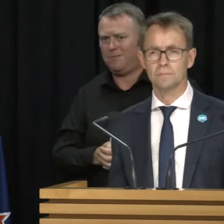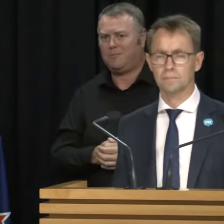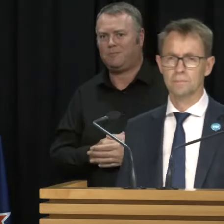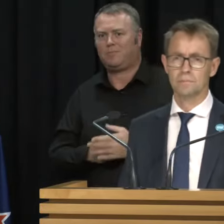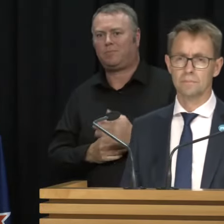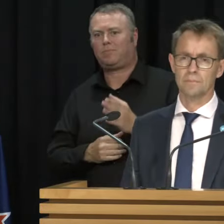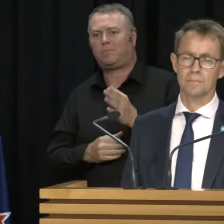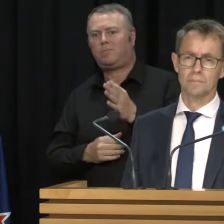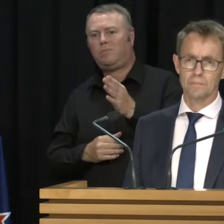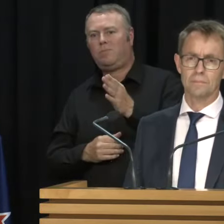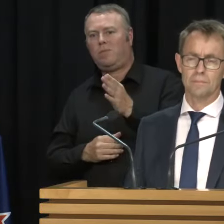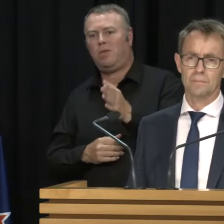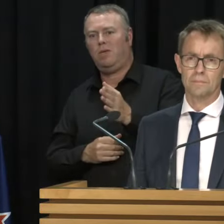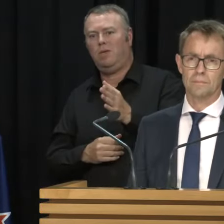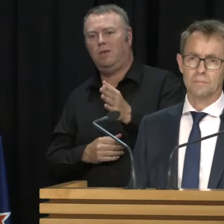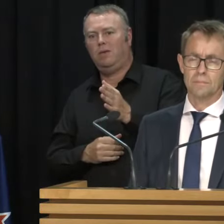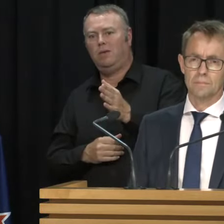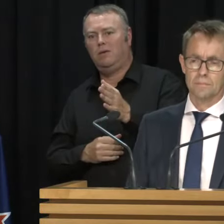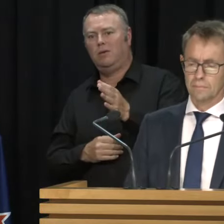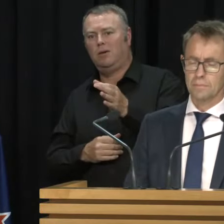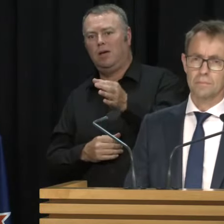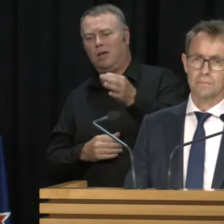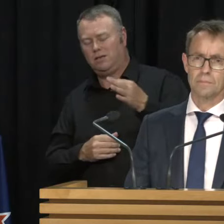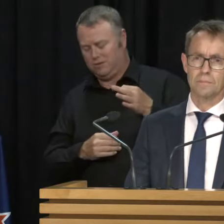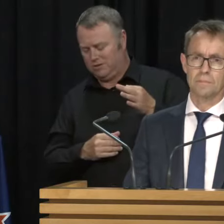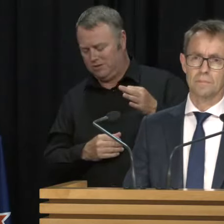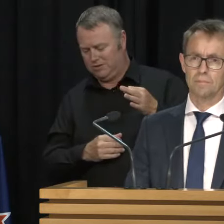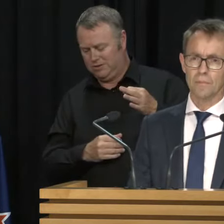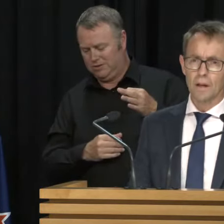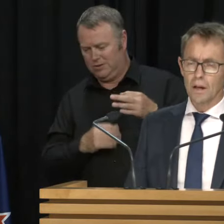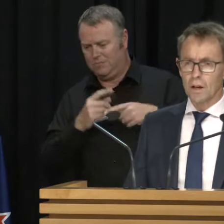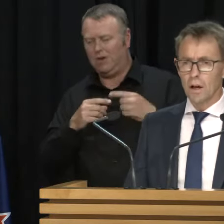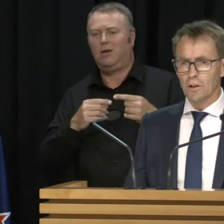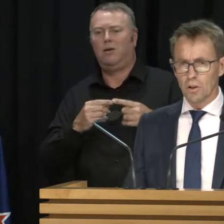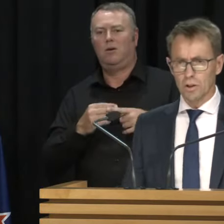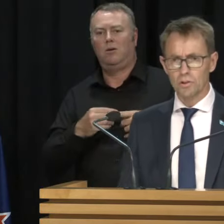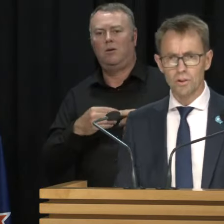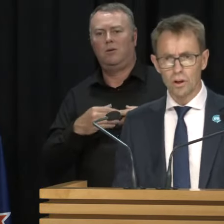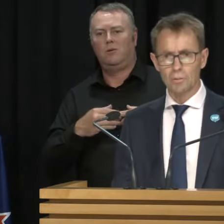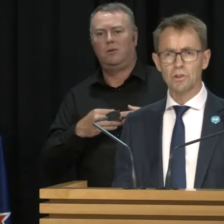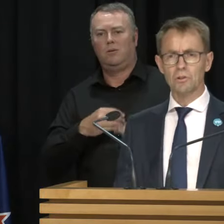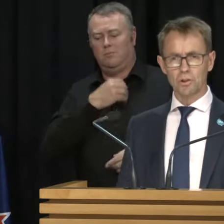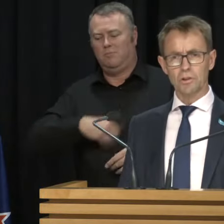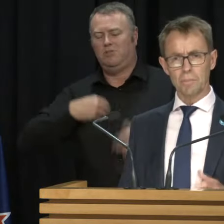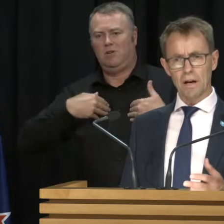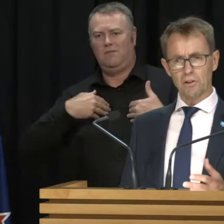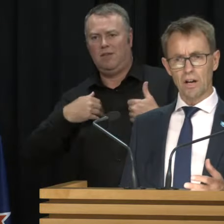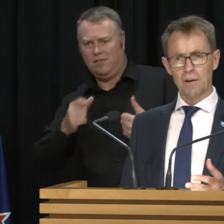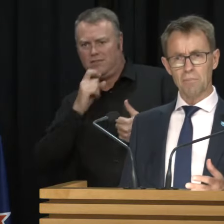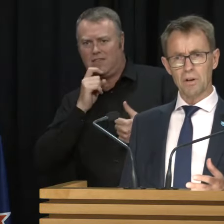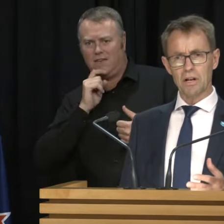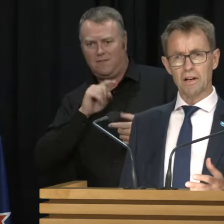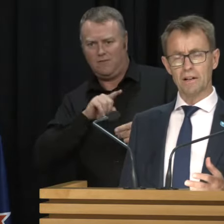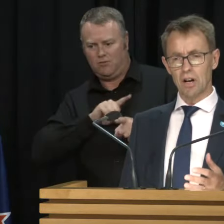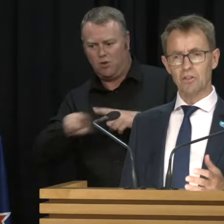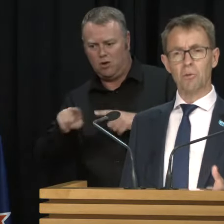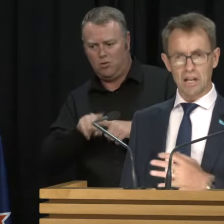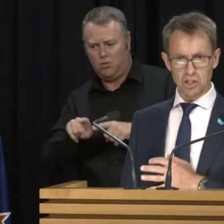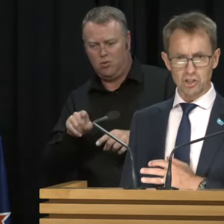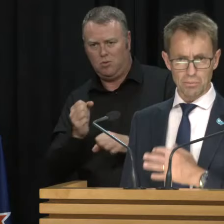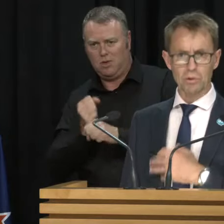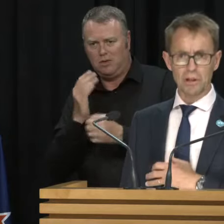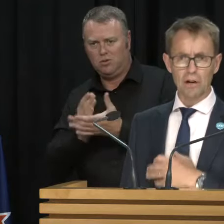and threatening to revoke funding for criticism of the government? I was concerned about